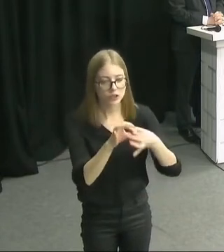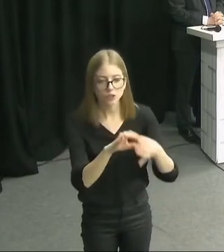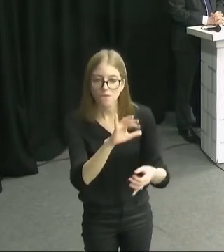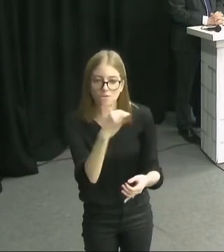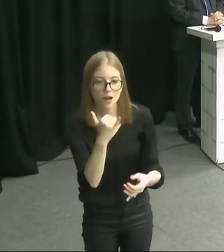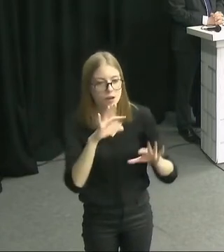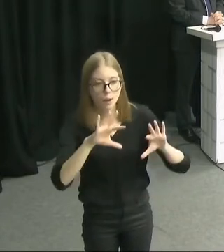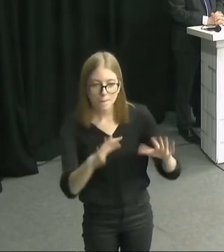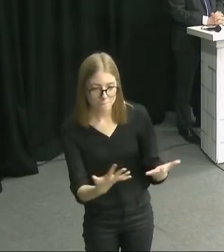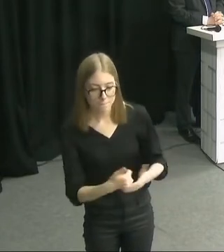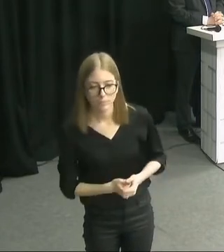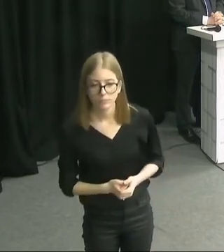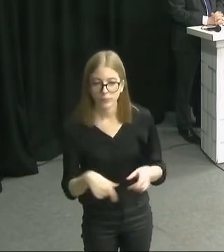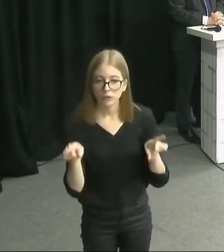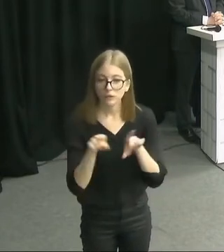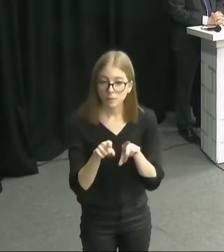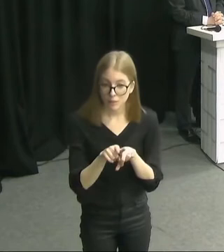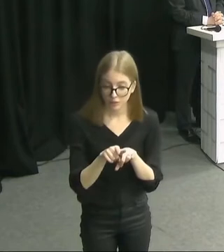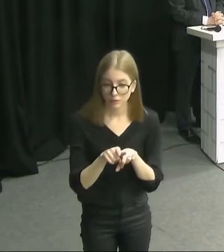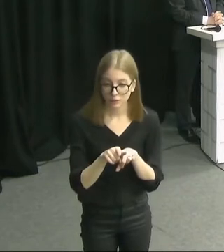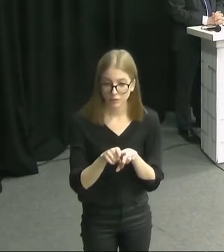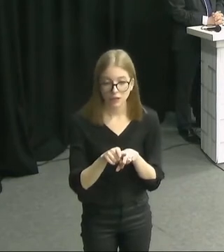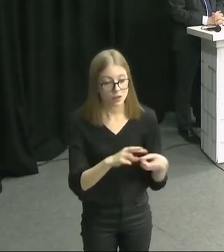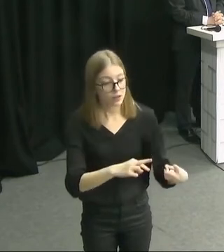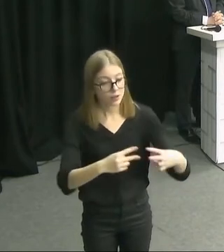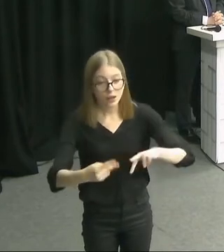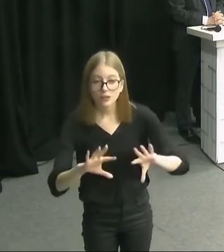if anything? Thank you.